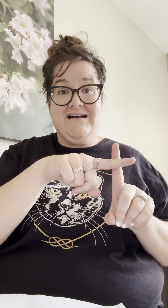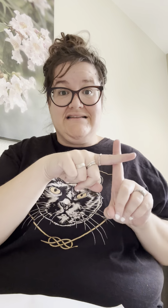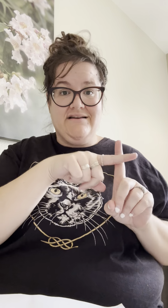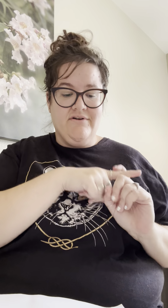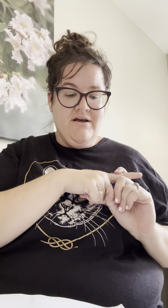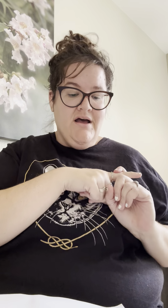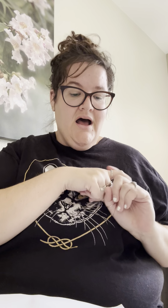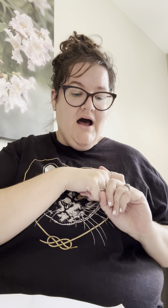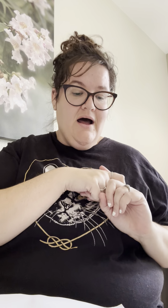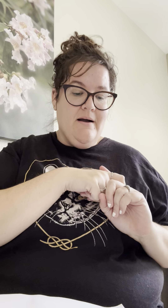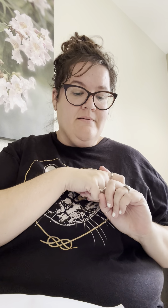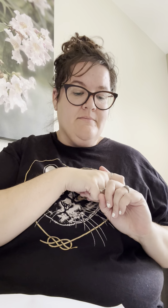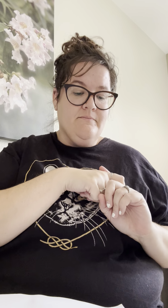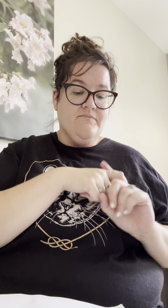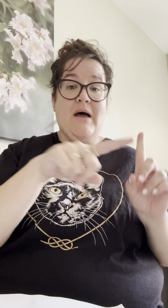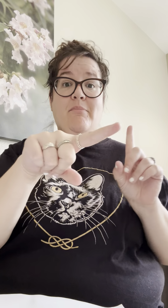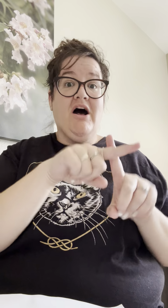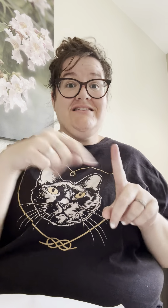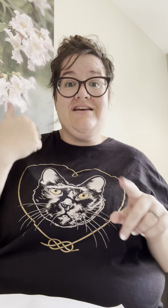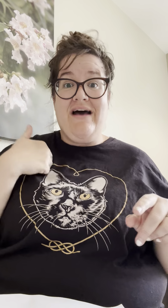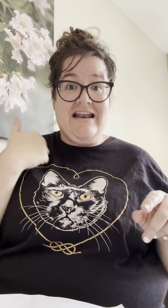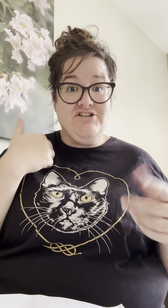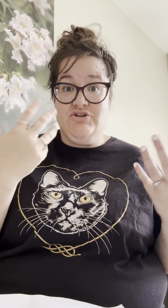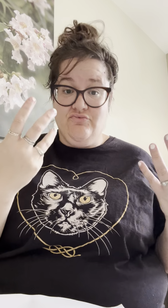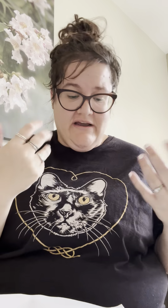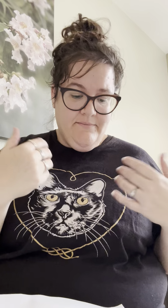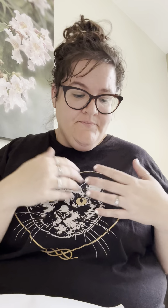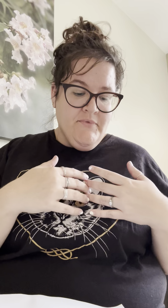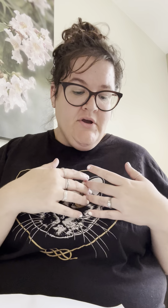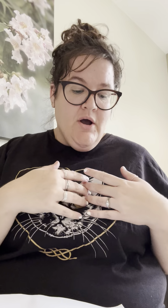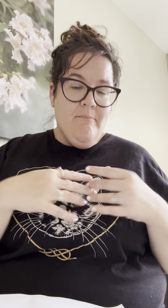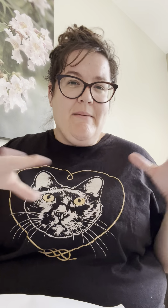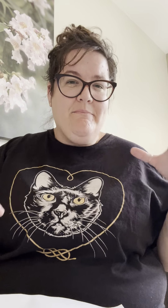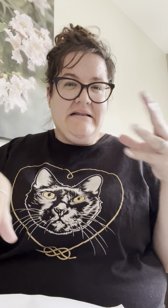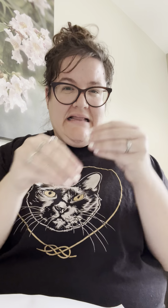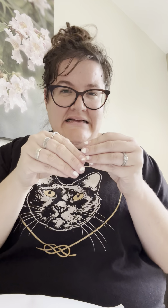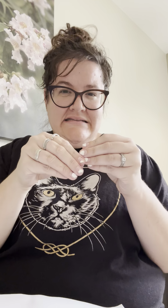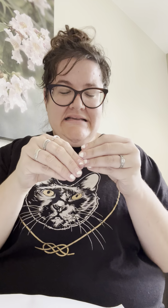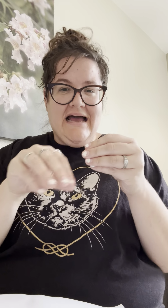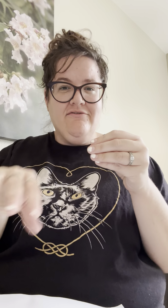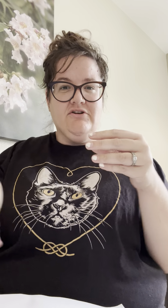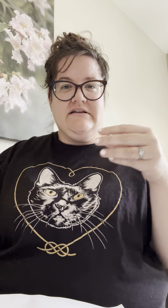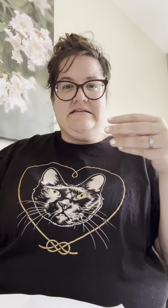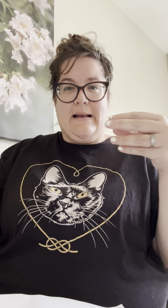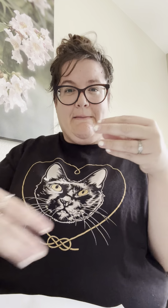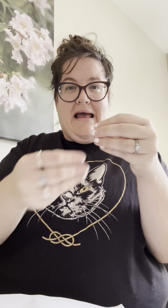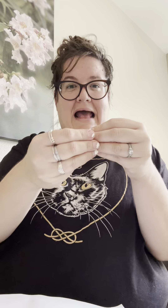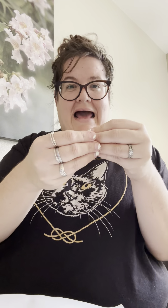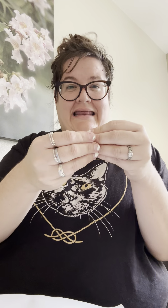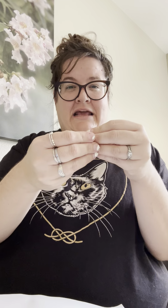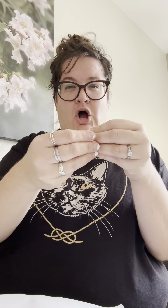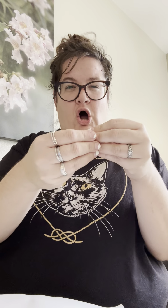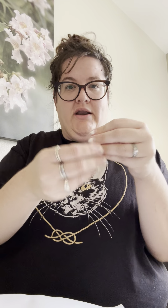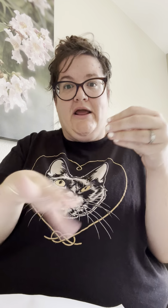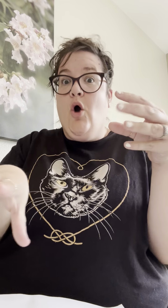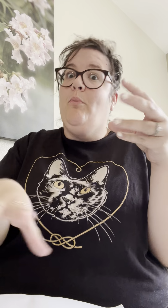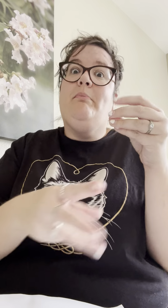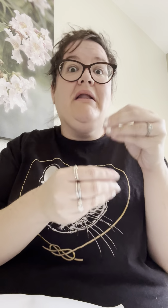Positive. A positive attitude, right? But plus, I've learned is like adding it on. Like, oh,